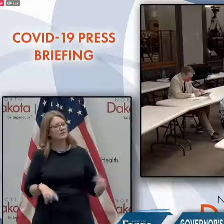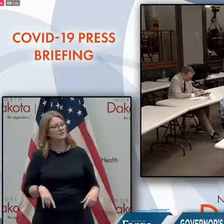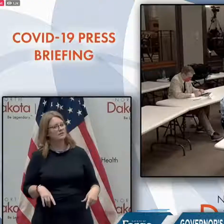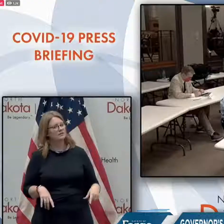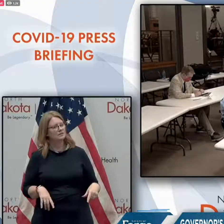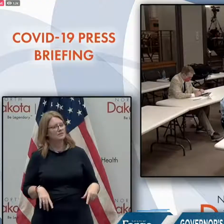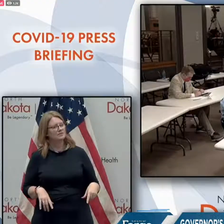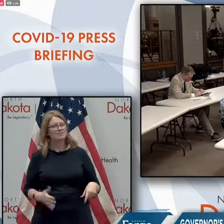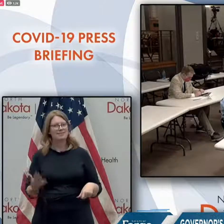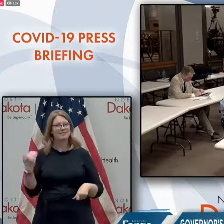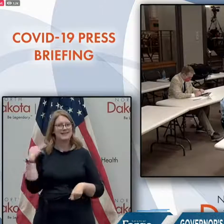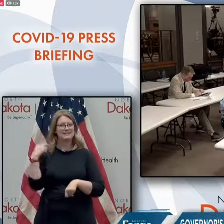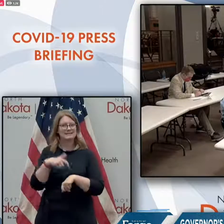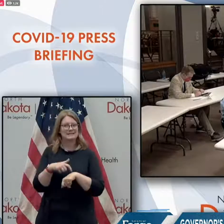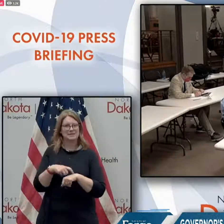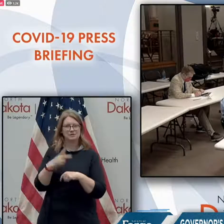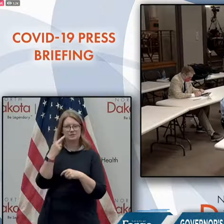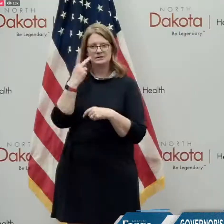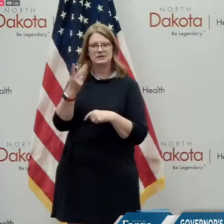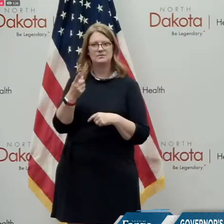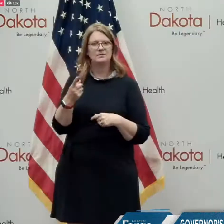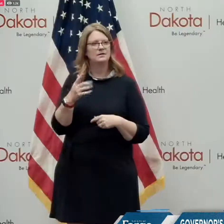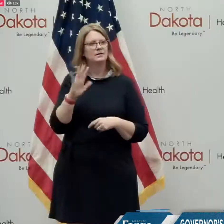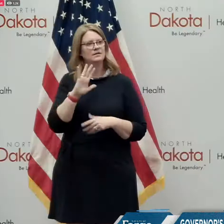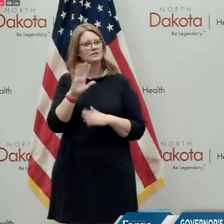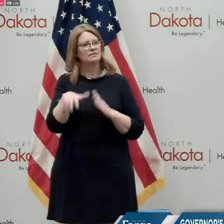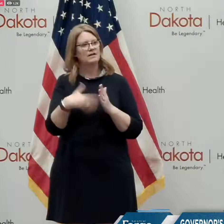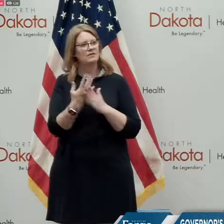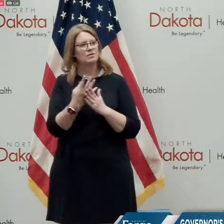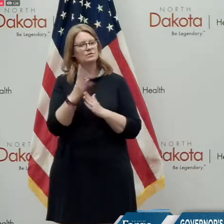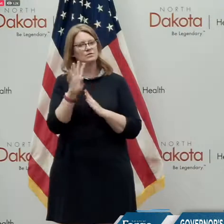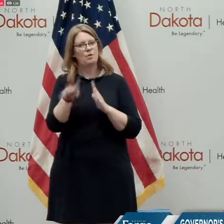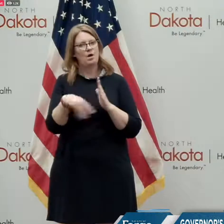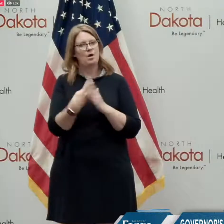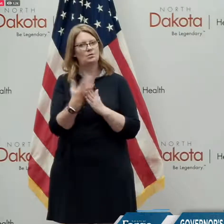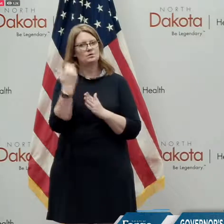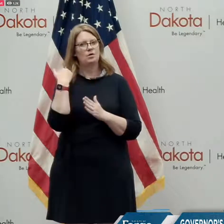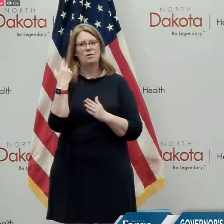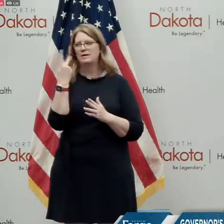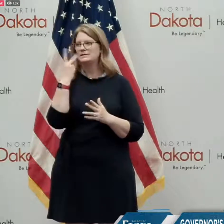time you physically saw each other? 5 hours ago, 4 hours ago. So,